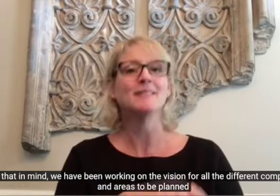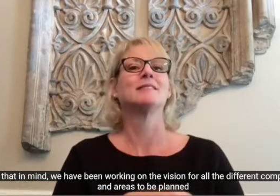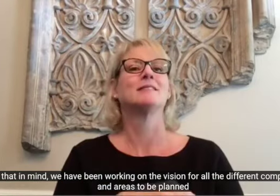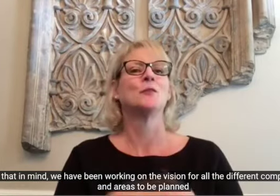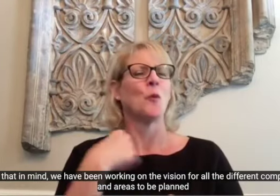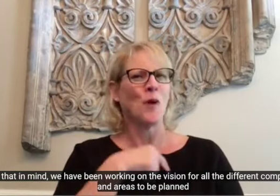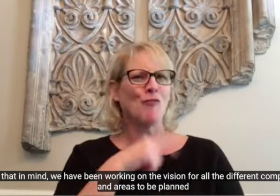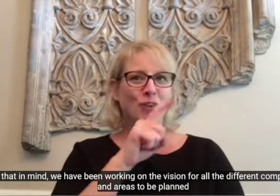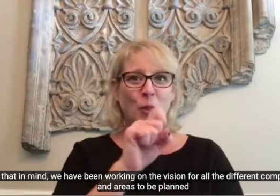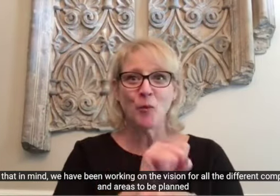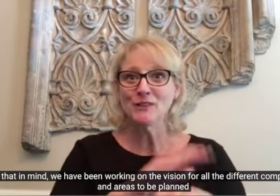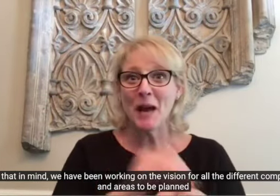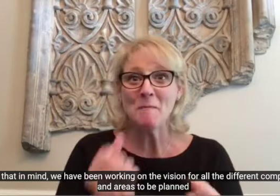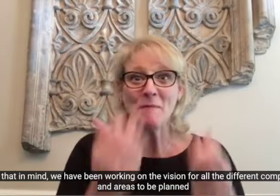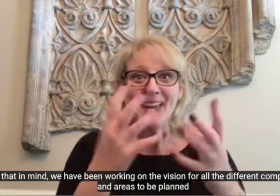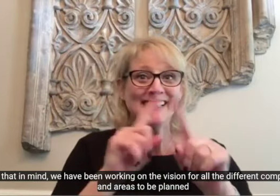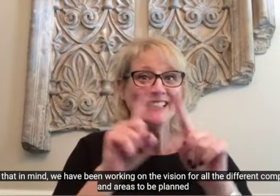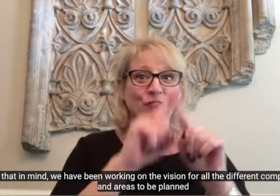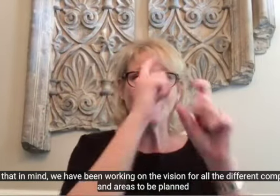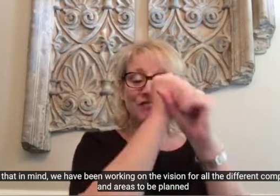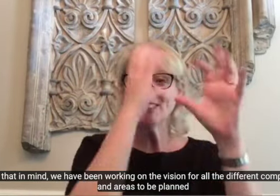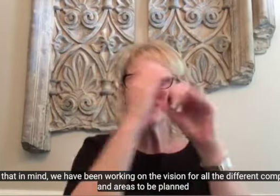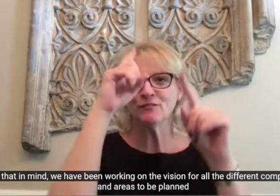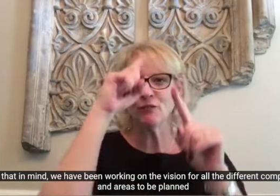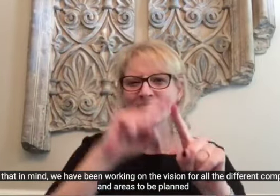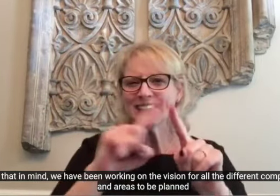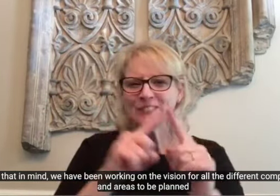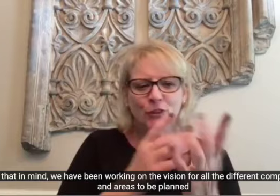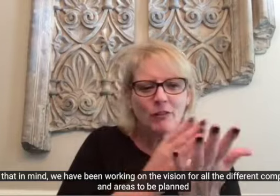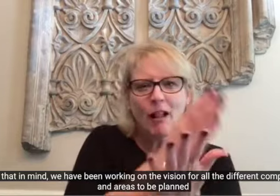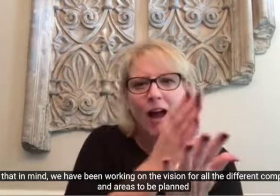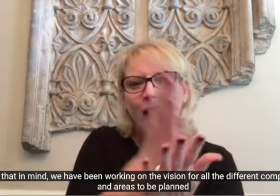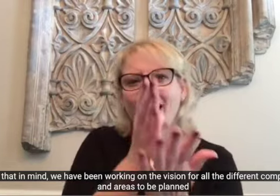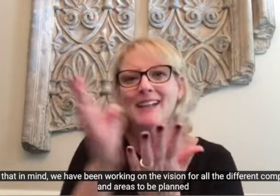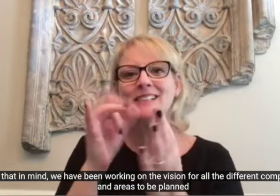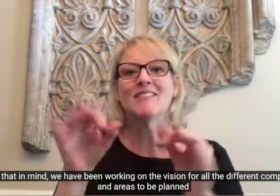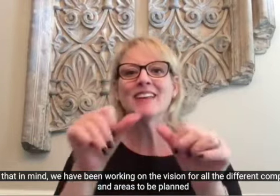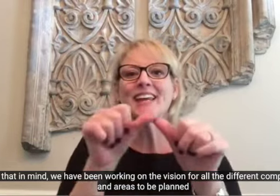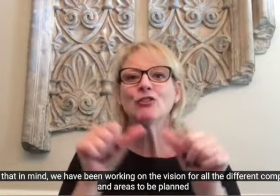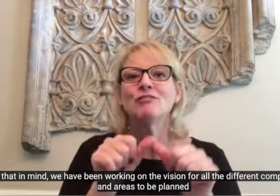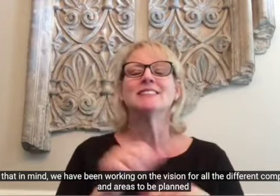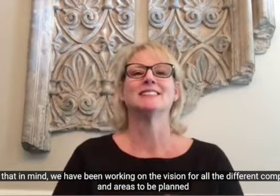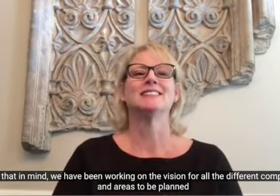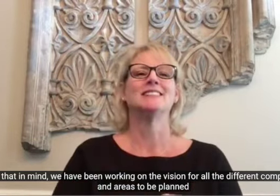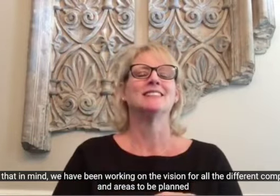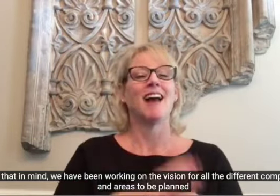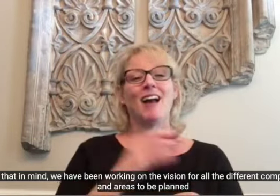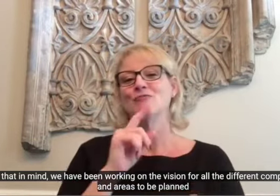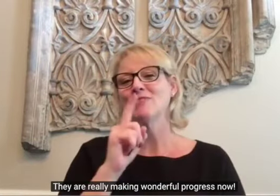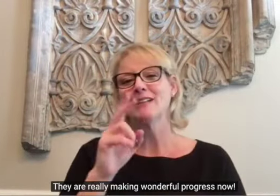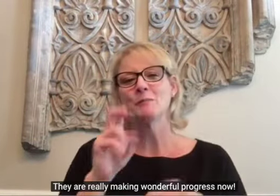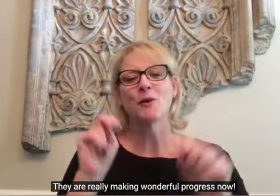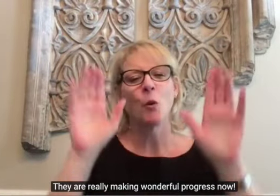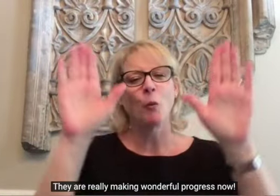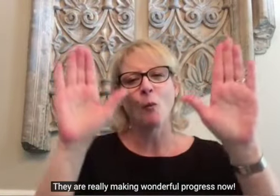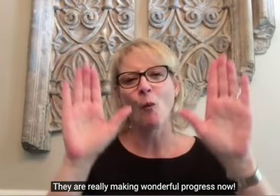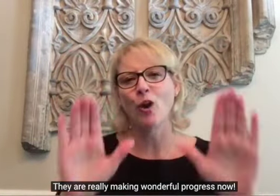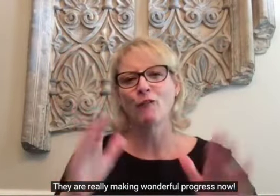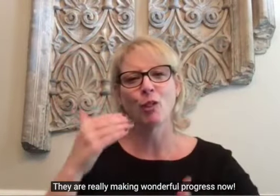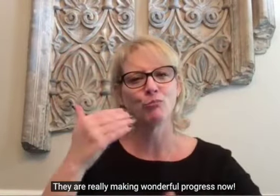With that in mind, we've been working on the vision for all the different components and areas to be planned, and they're really making